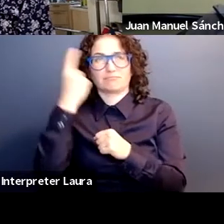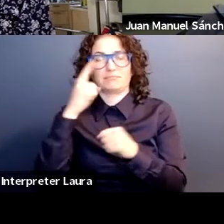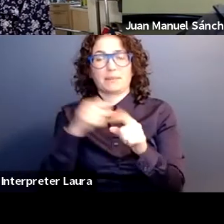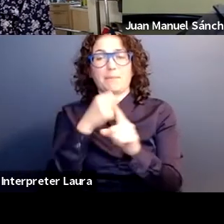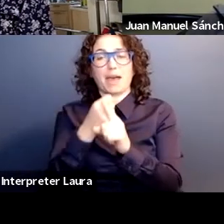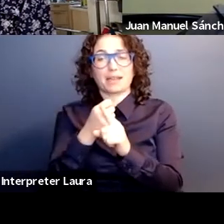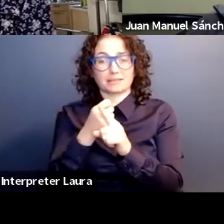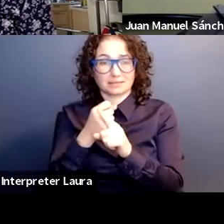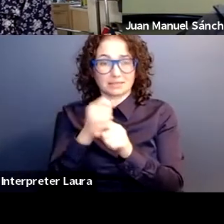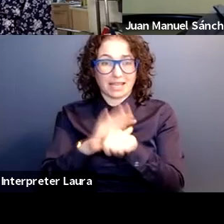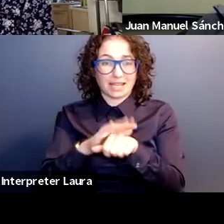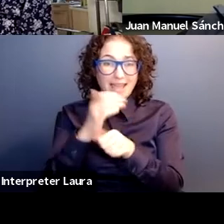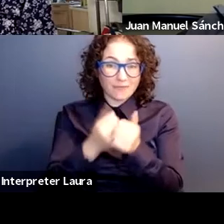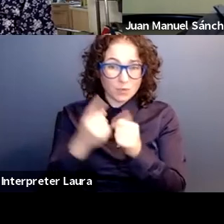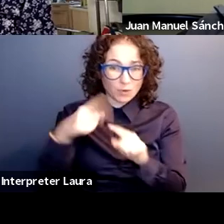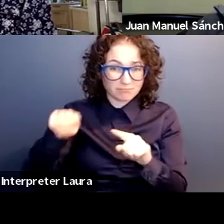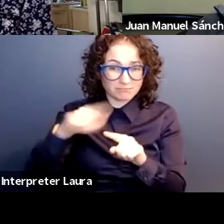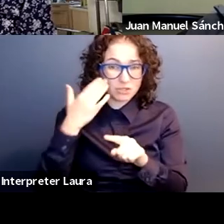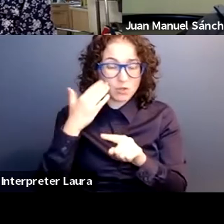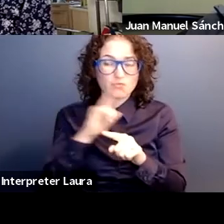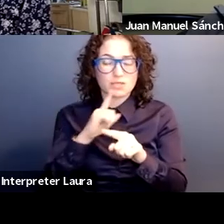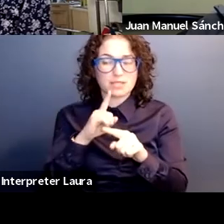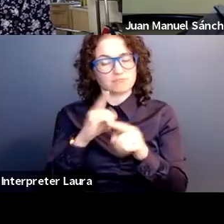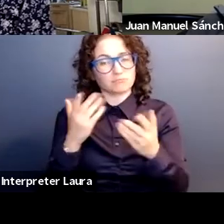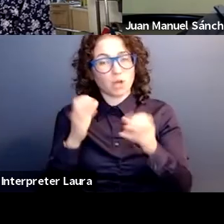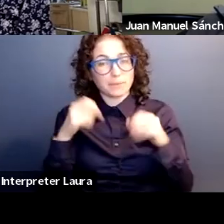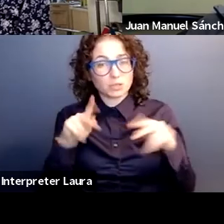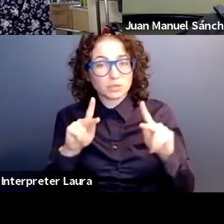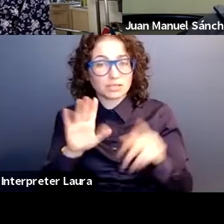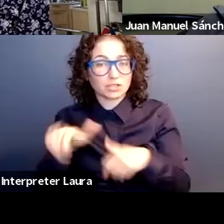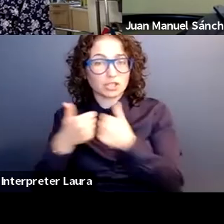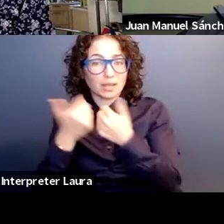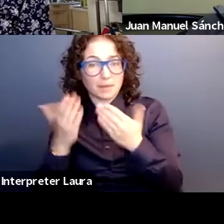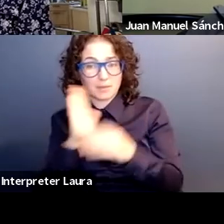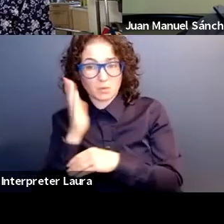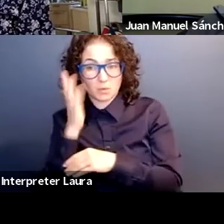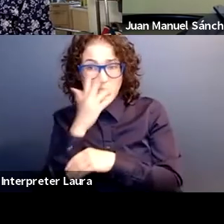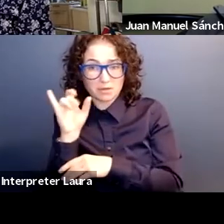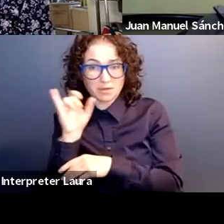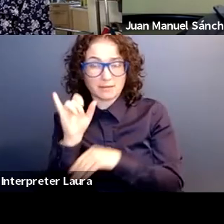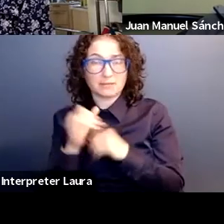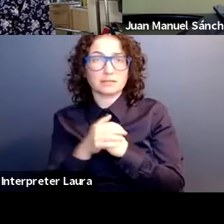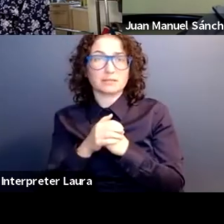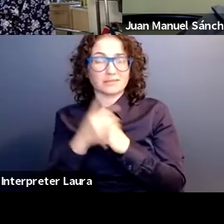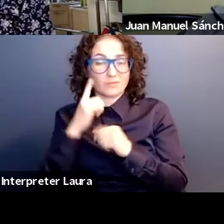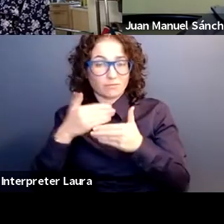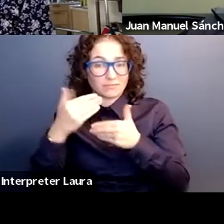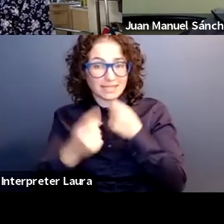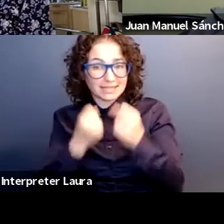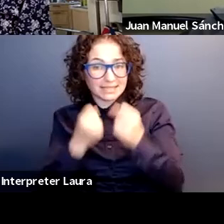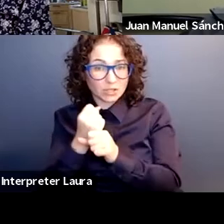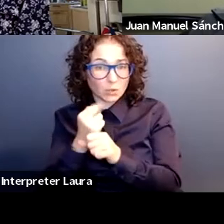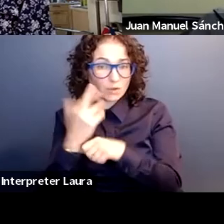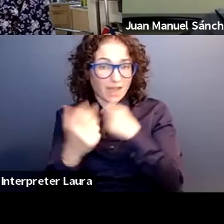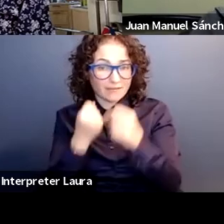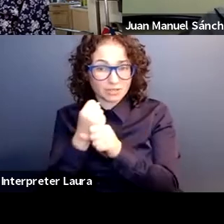on everybody, and what those opportunities and what those challenges might be in the next year, the next 5